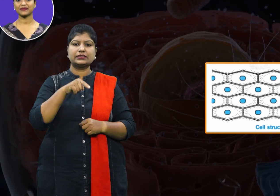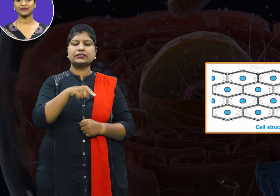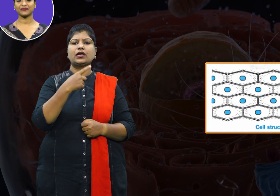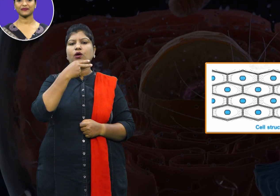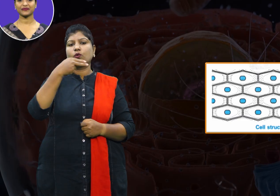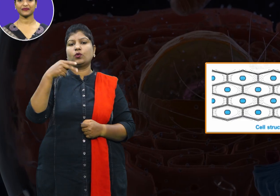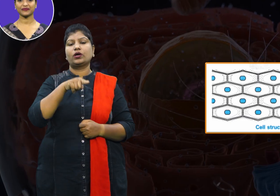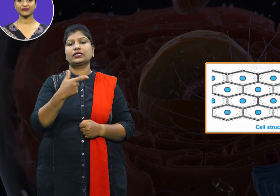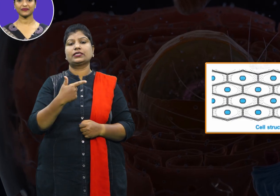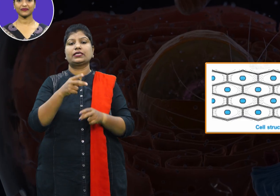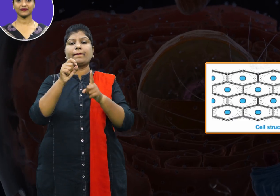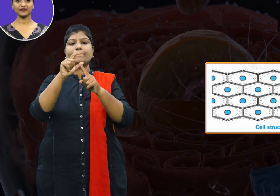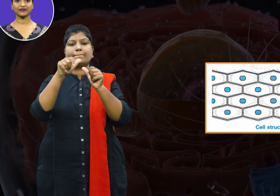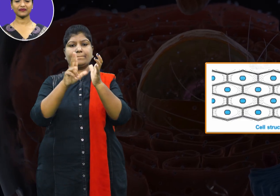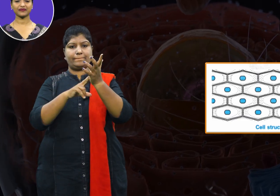cells.